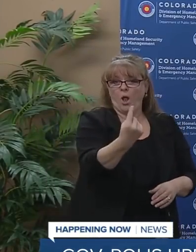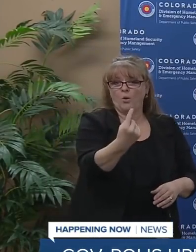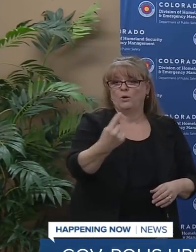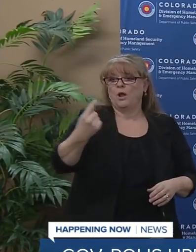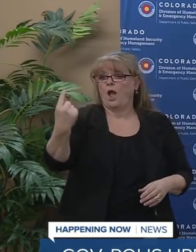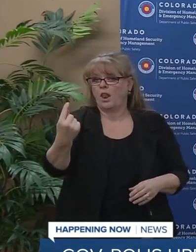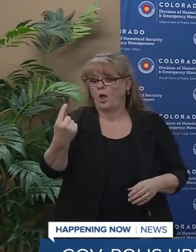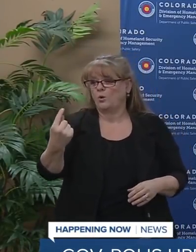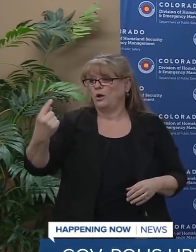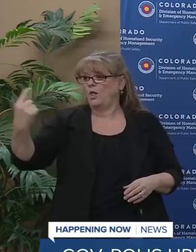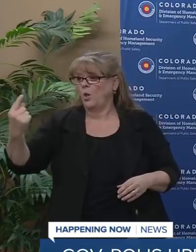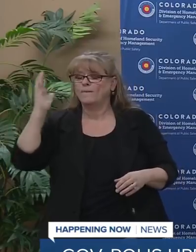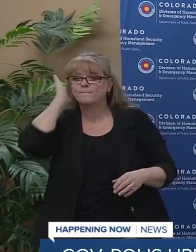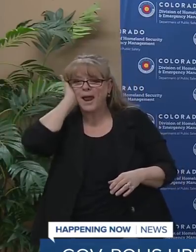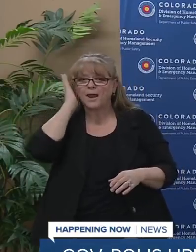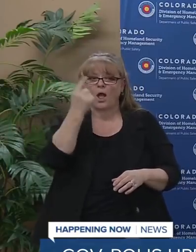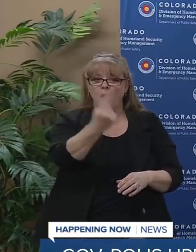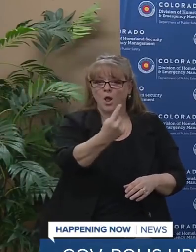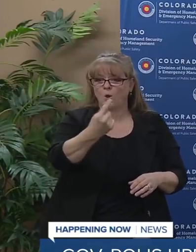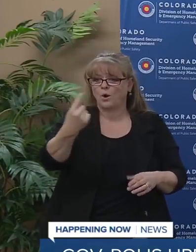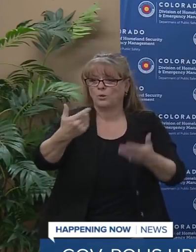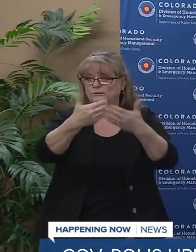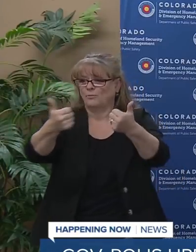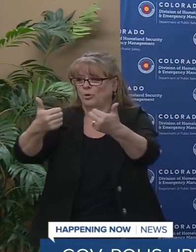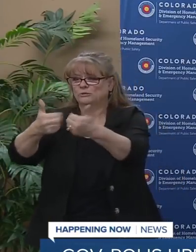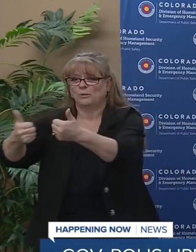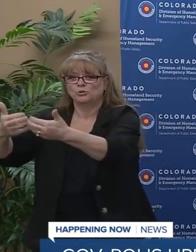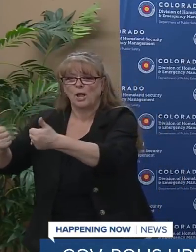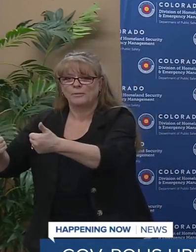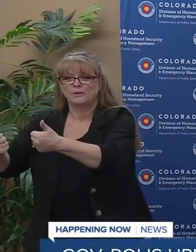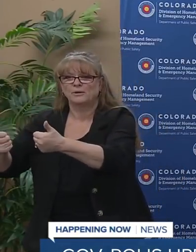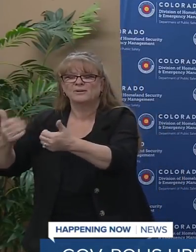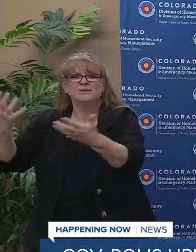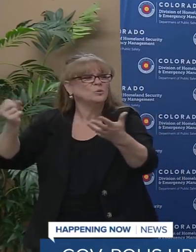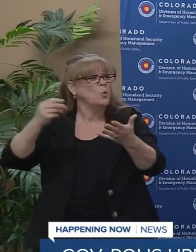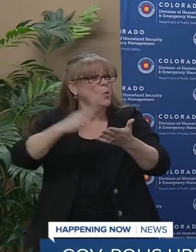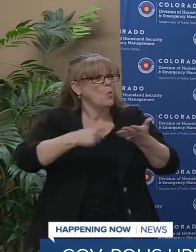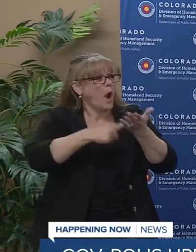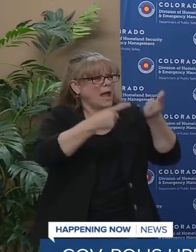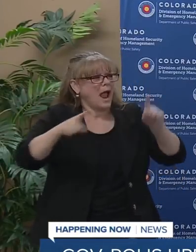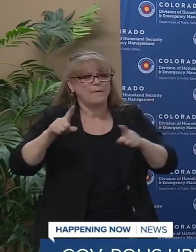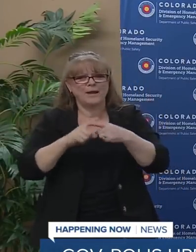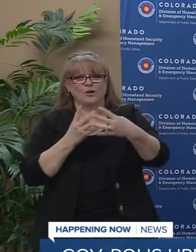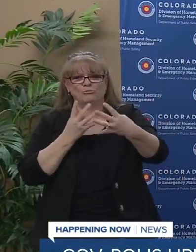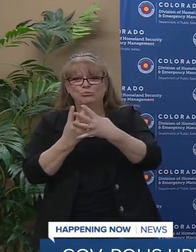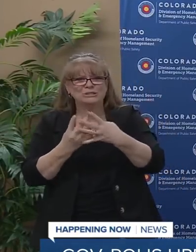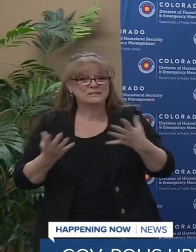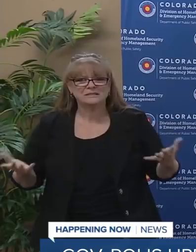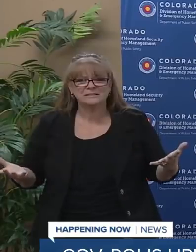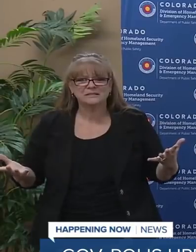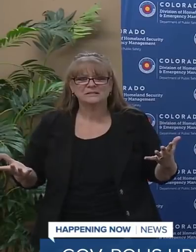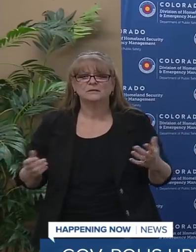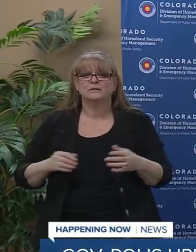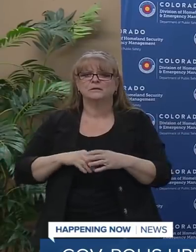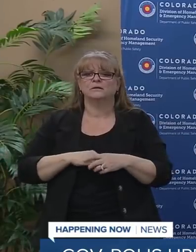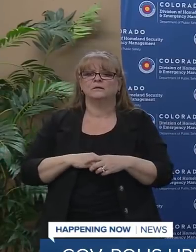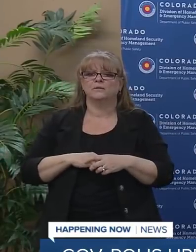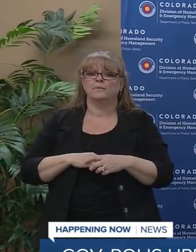bunks up? How is that being handled in the facilities? And also, any idea any of the closed prisons possibly might